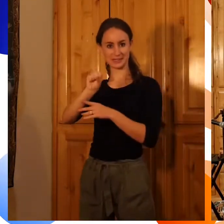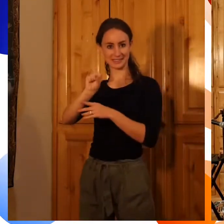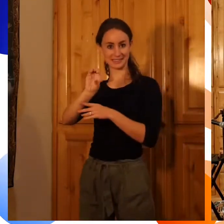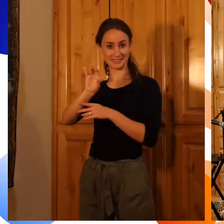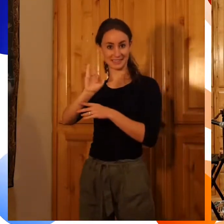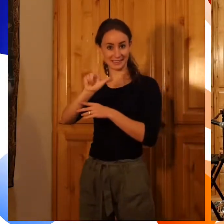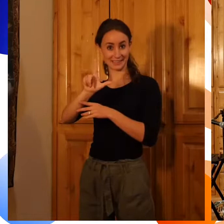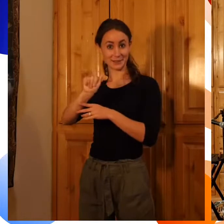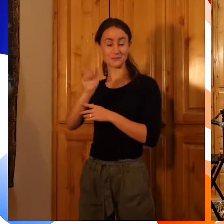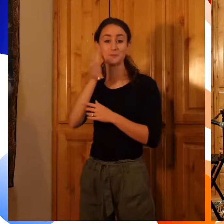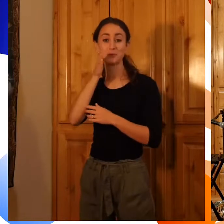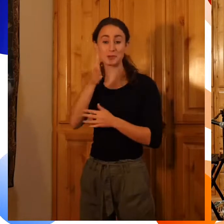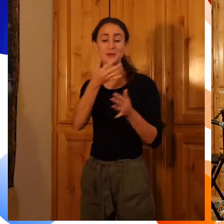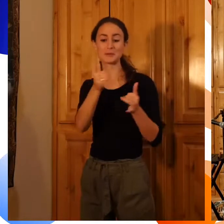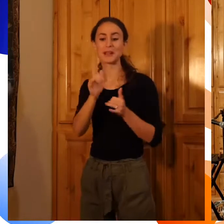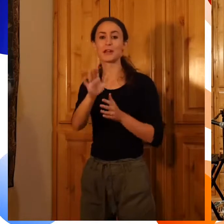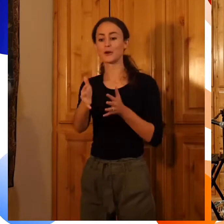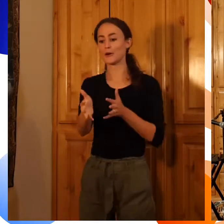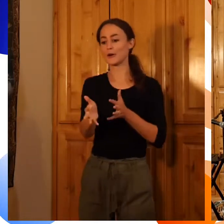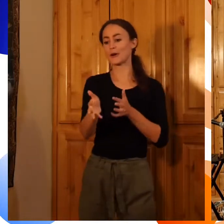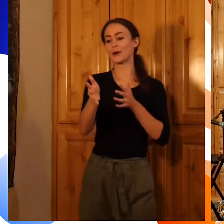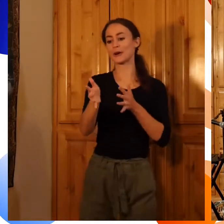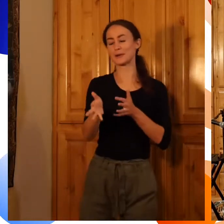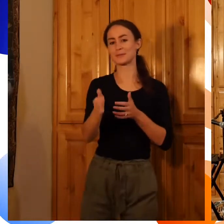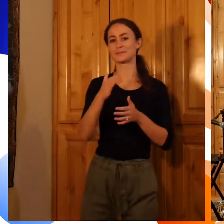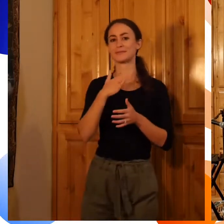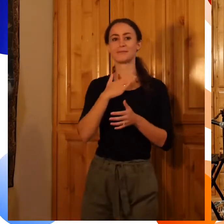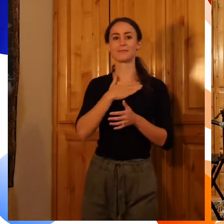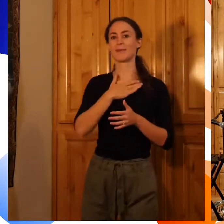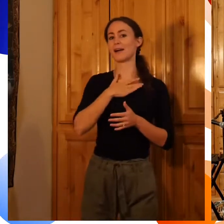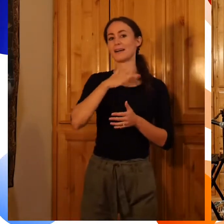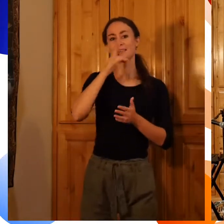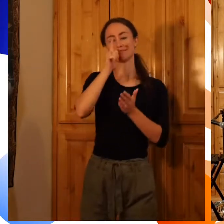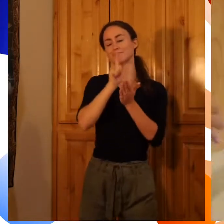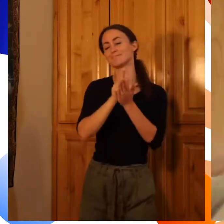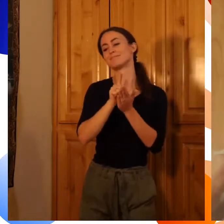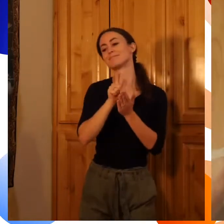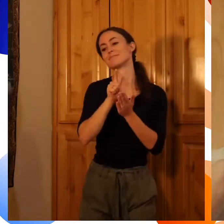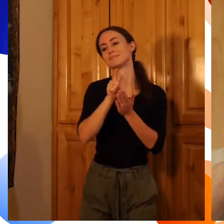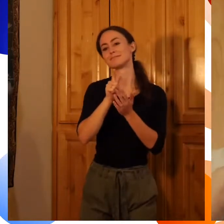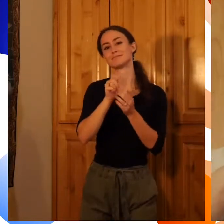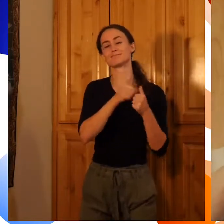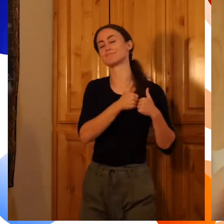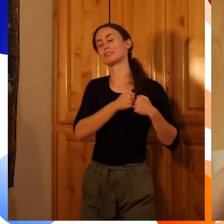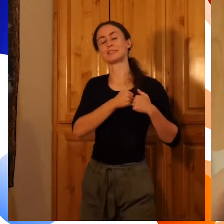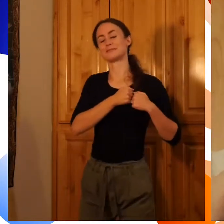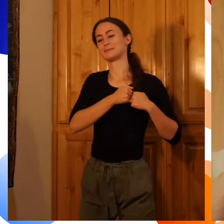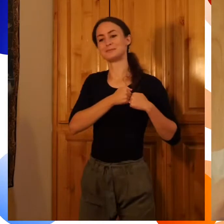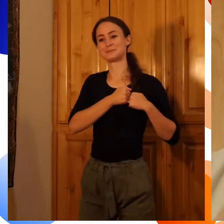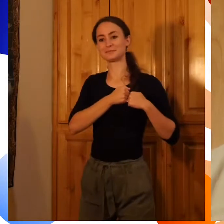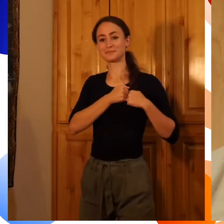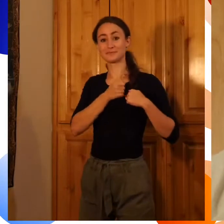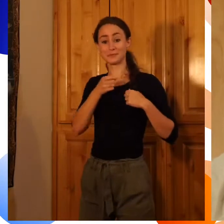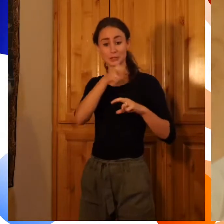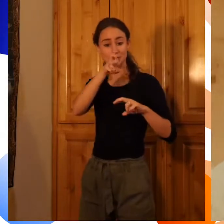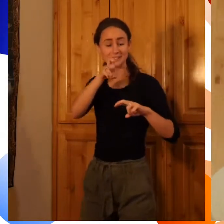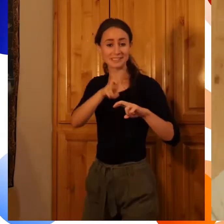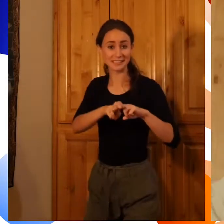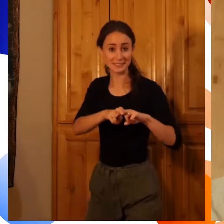And so Lady Priscilla came to the head of the hall, and she sat down, and she said, "And now, I will play a tune